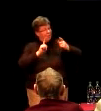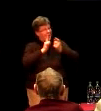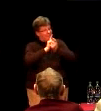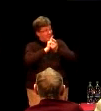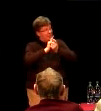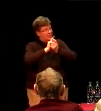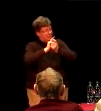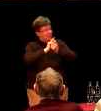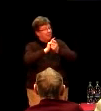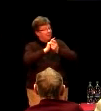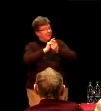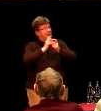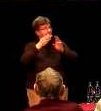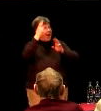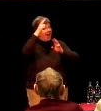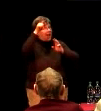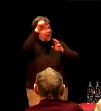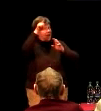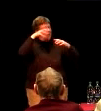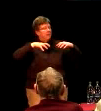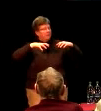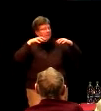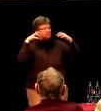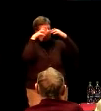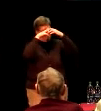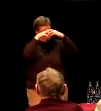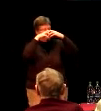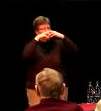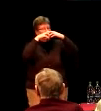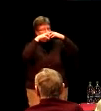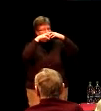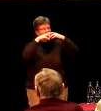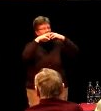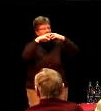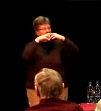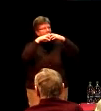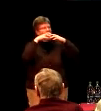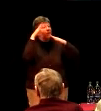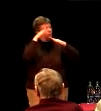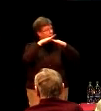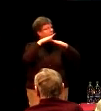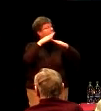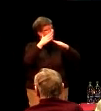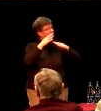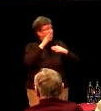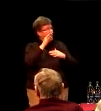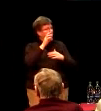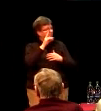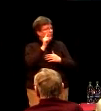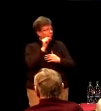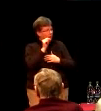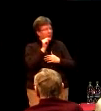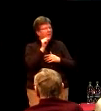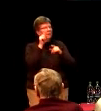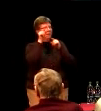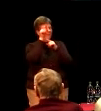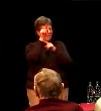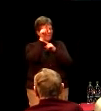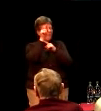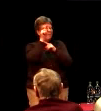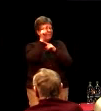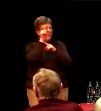up at the very upper levels of where they meet, at the top of the front, there's a